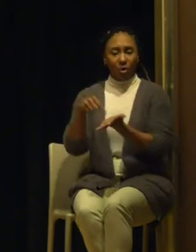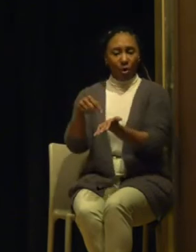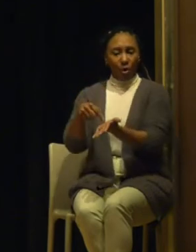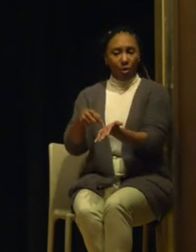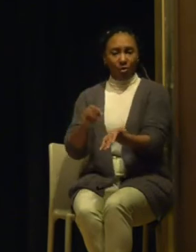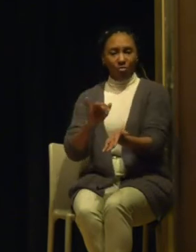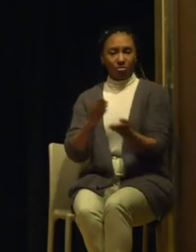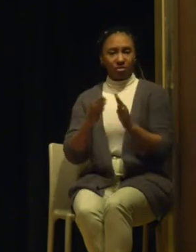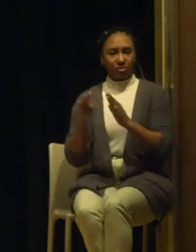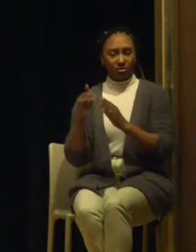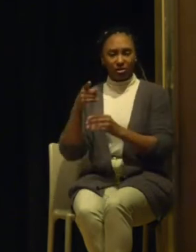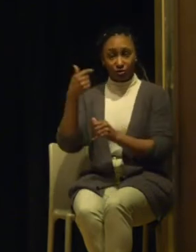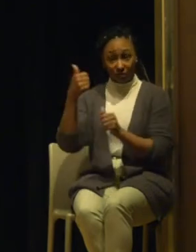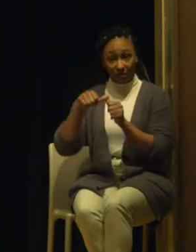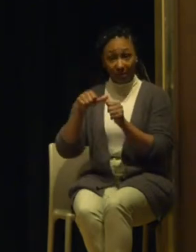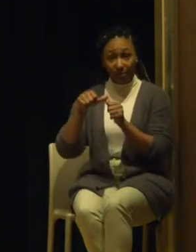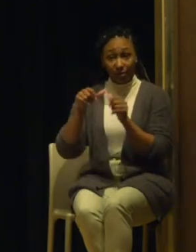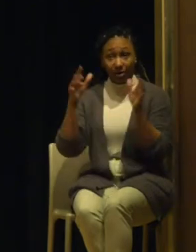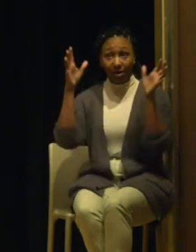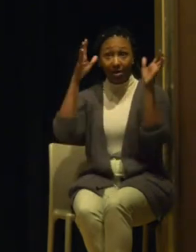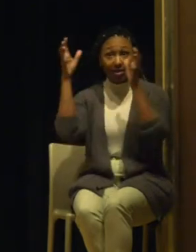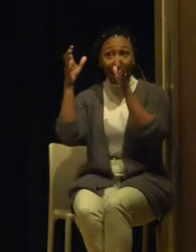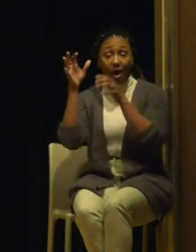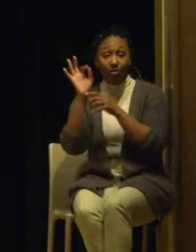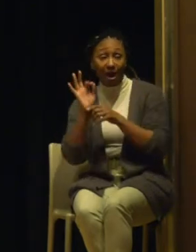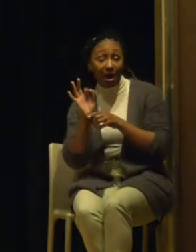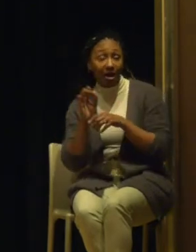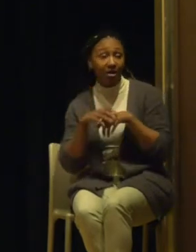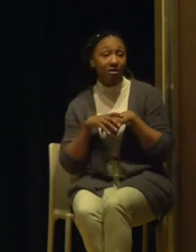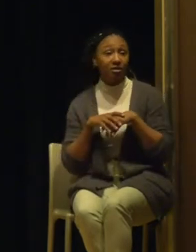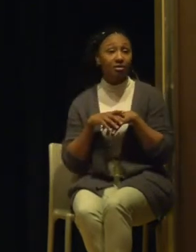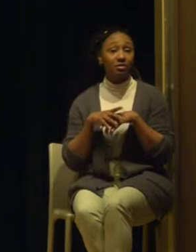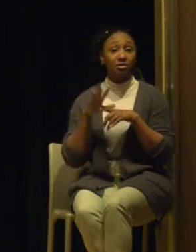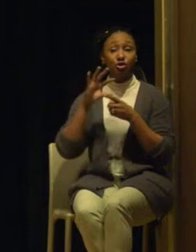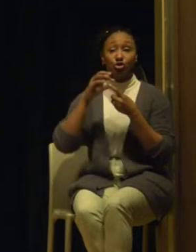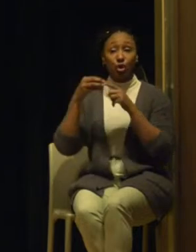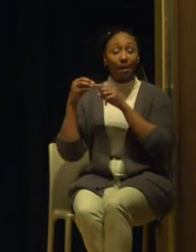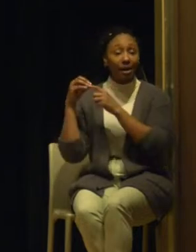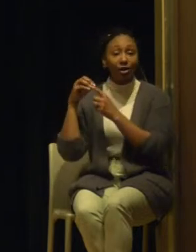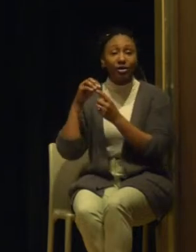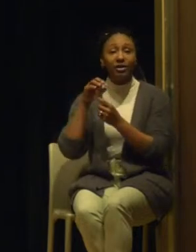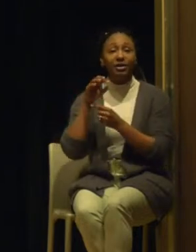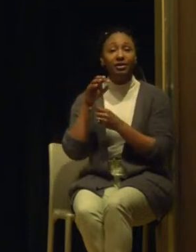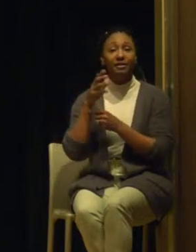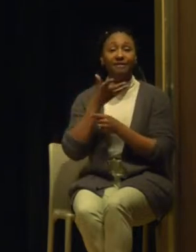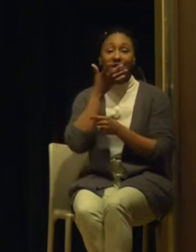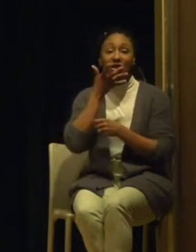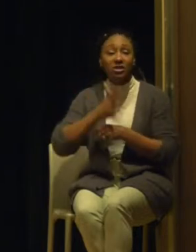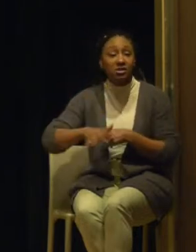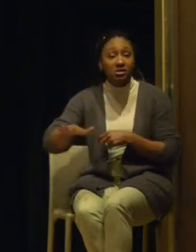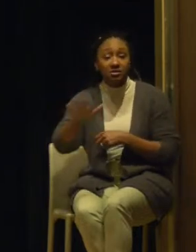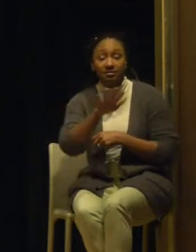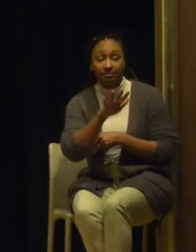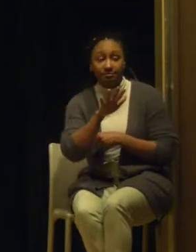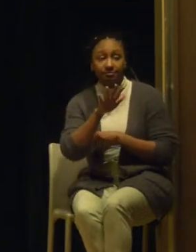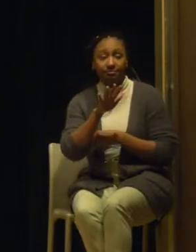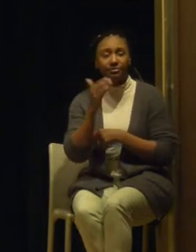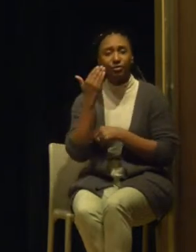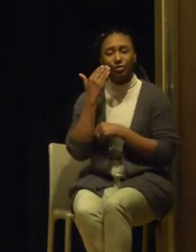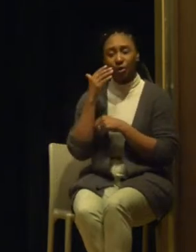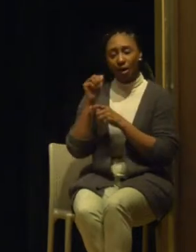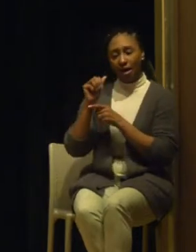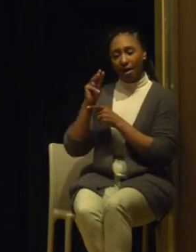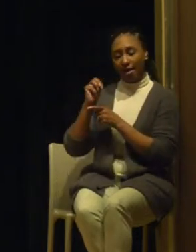remember Cloud 9? Do you remember Strawberry Fields? Mm-hmm. You know, there's been a long, what's Amy Winehouse